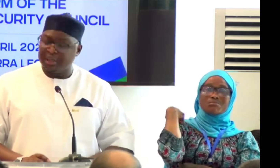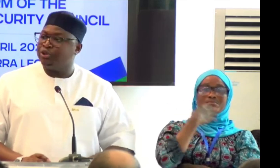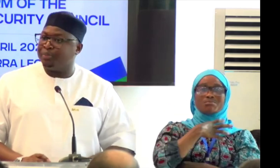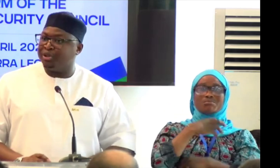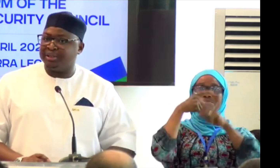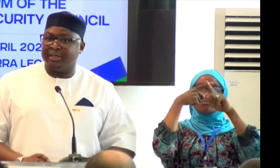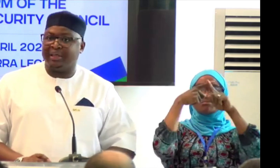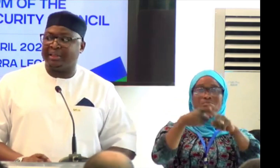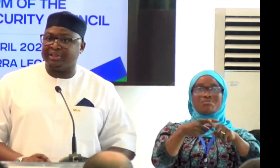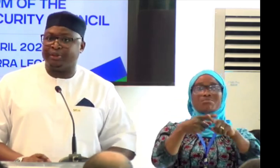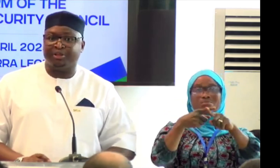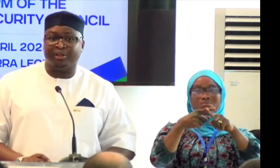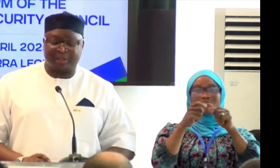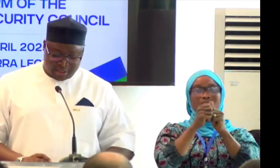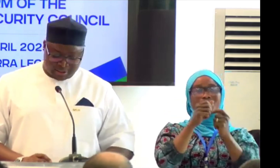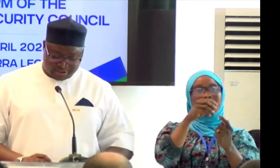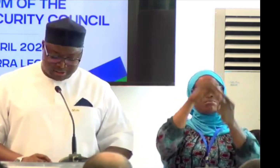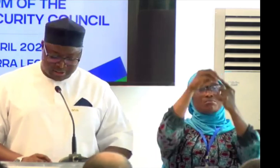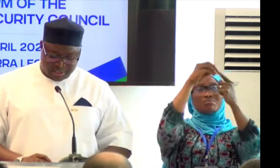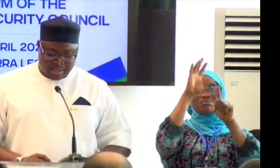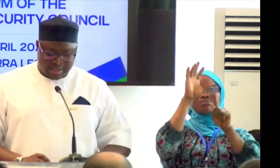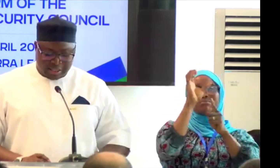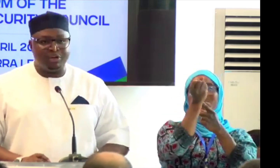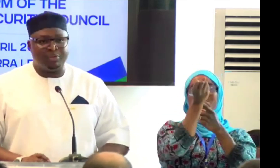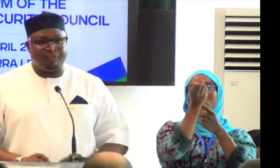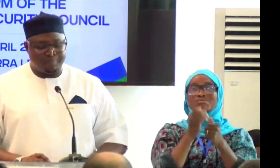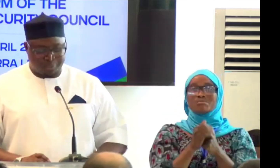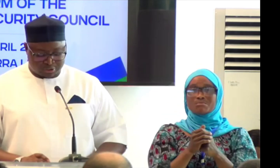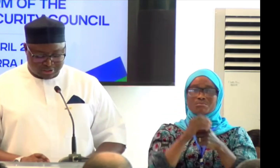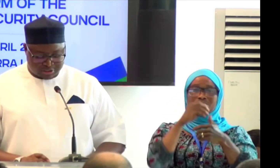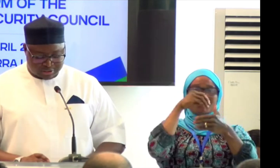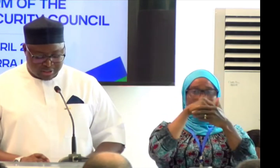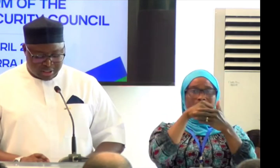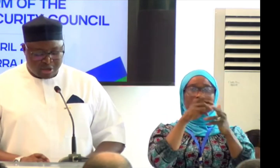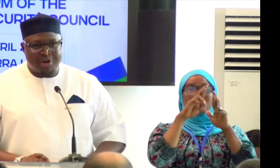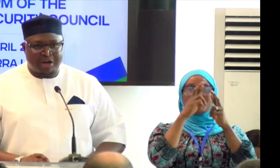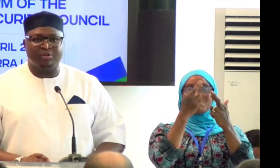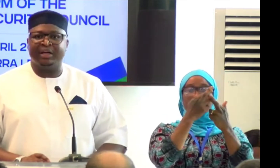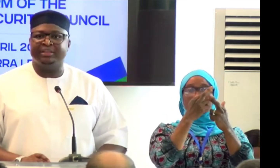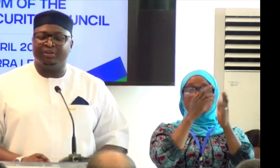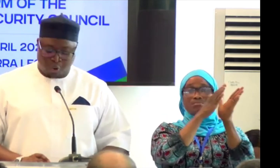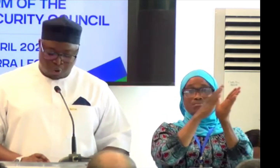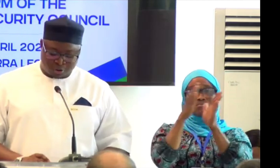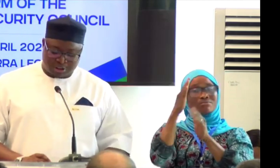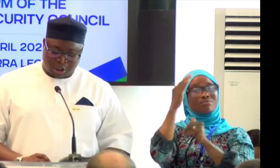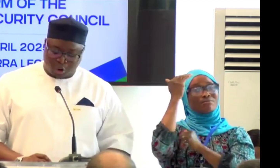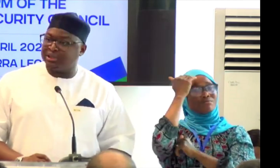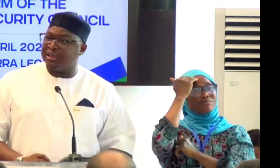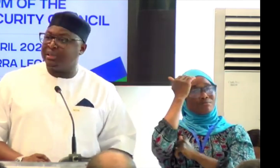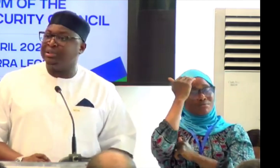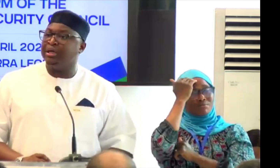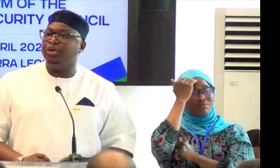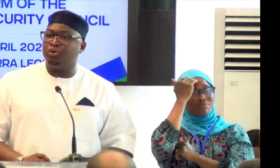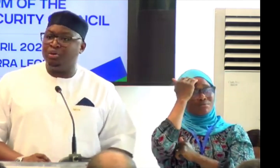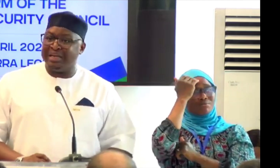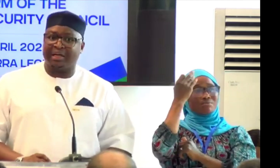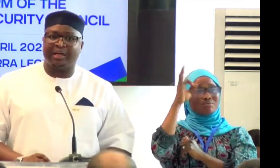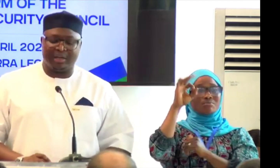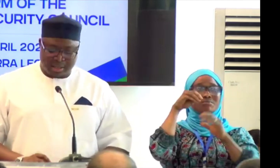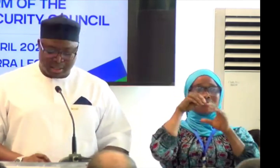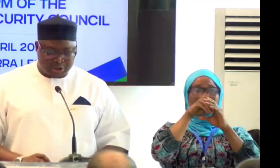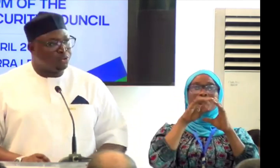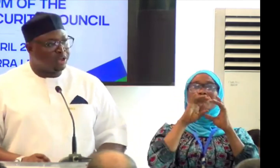demand to be treated as a special case in the reform process, recognizing, of course, the continent's